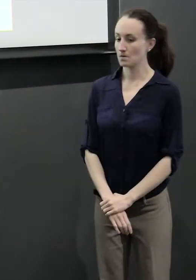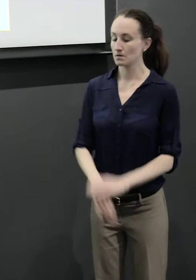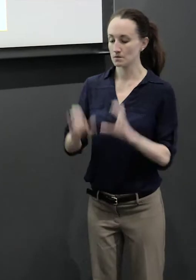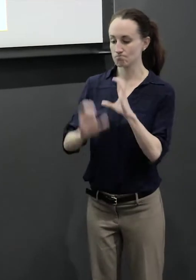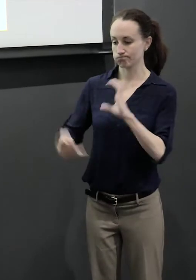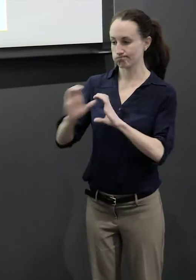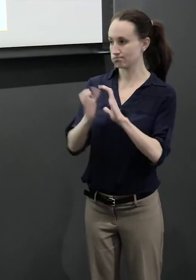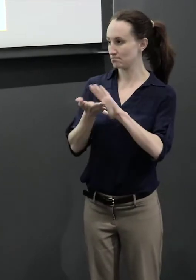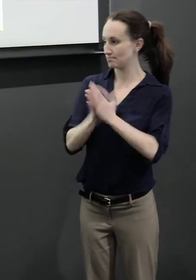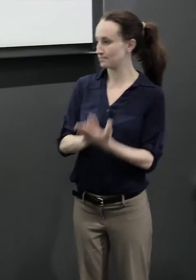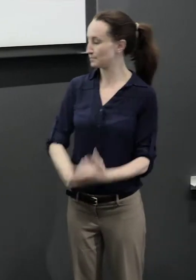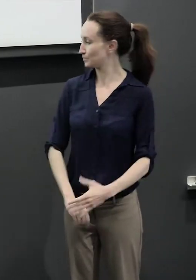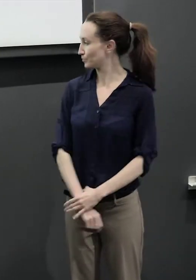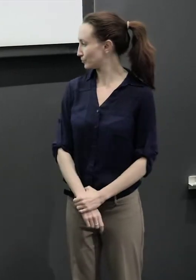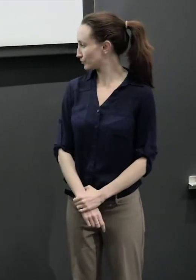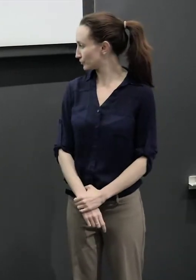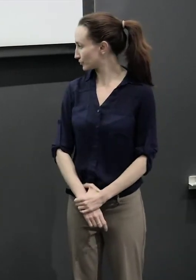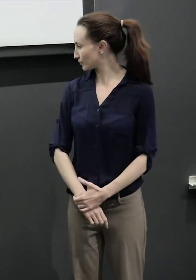Aristodemo.